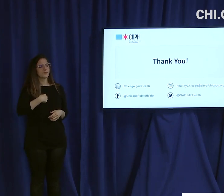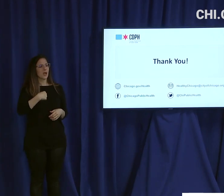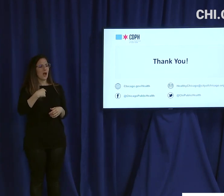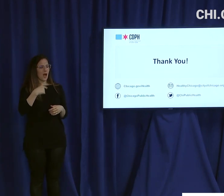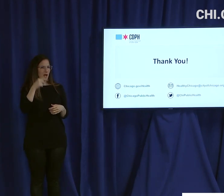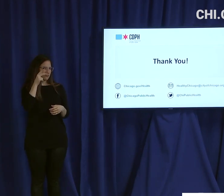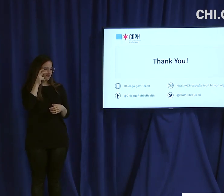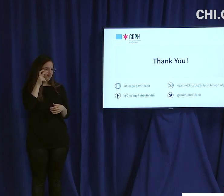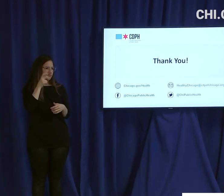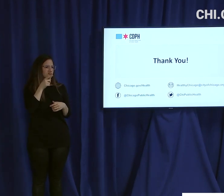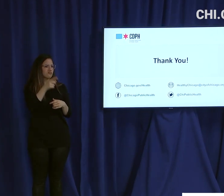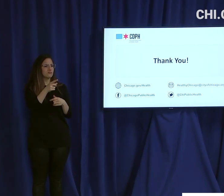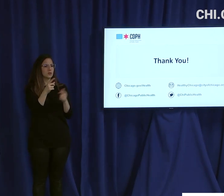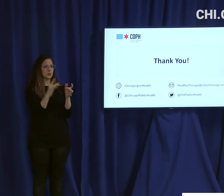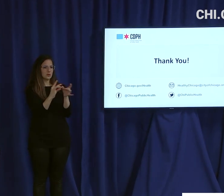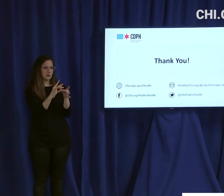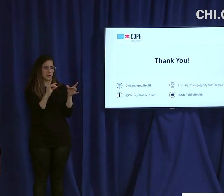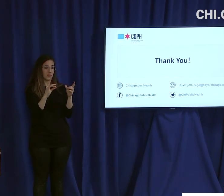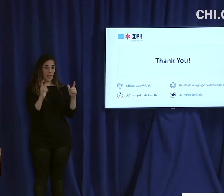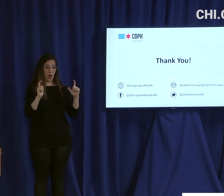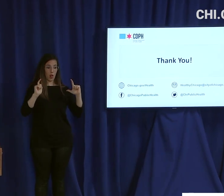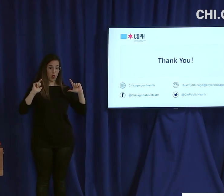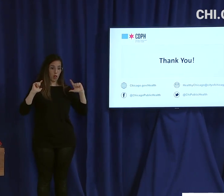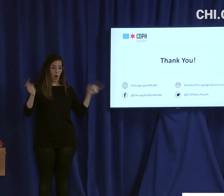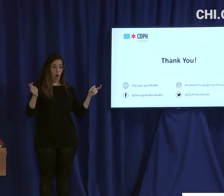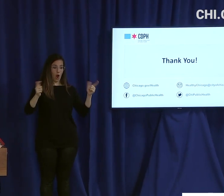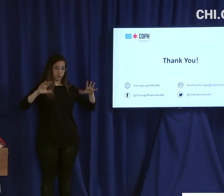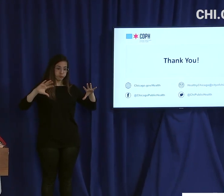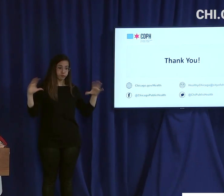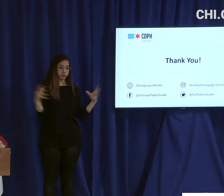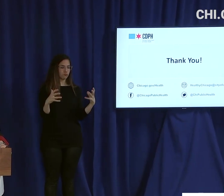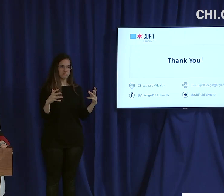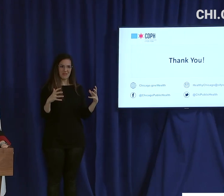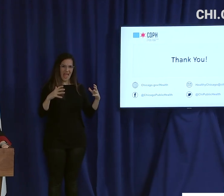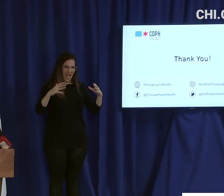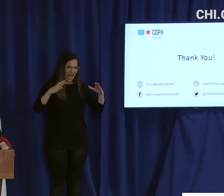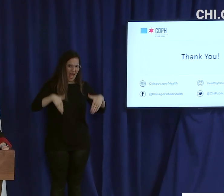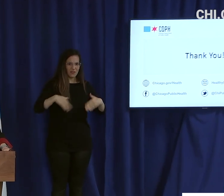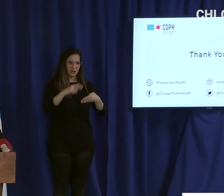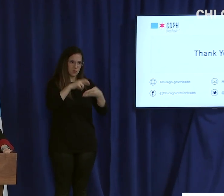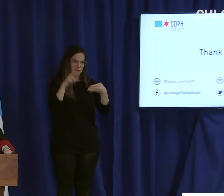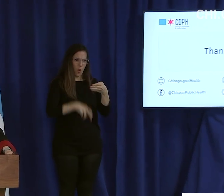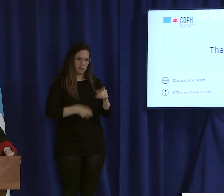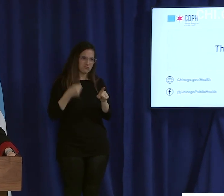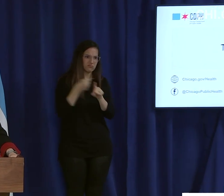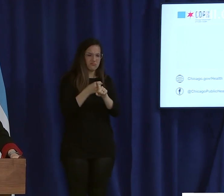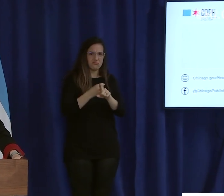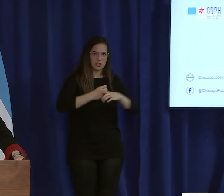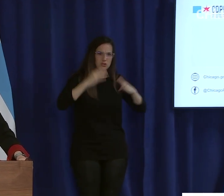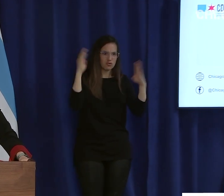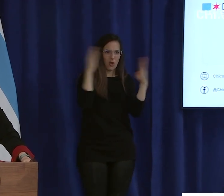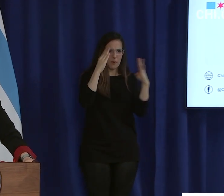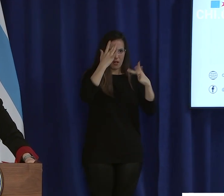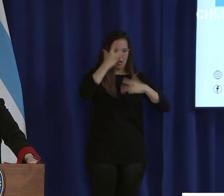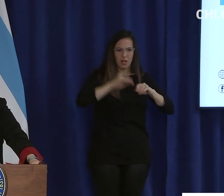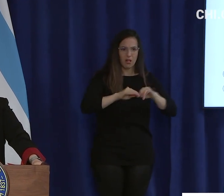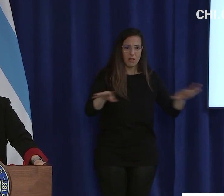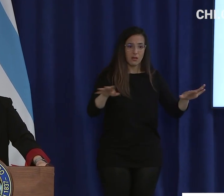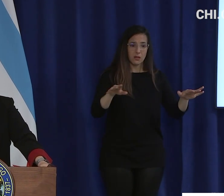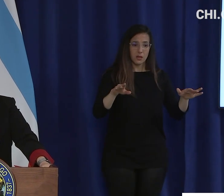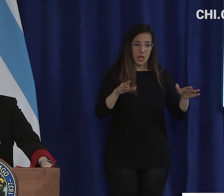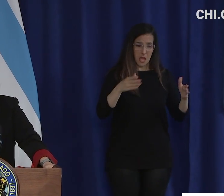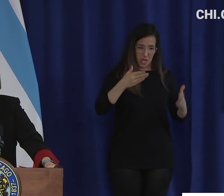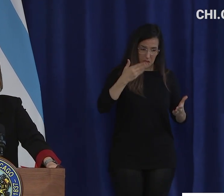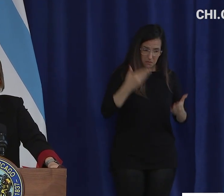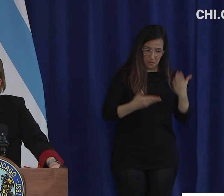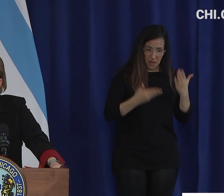large gatherings haven't turned out to be sort of the source of trouble, might the city allow restaurants to have more